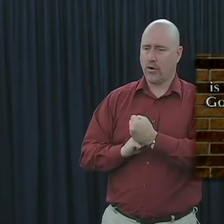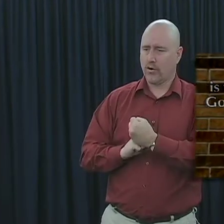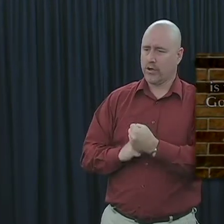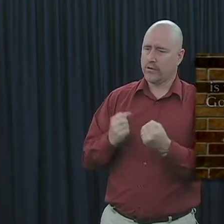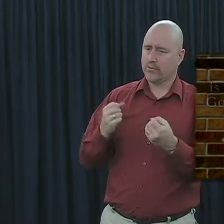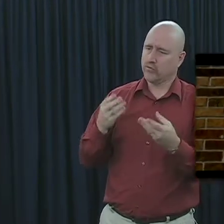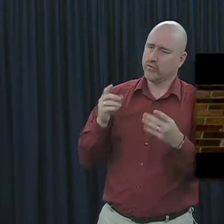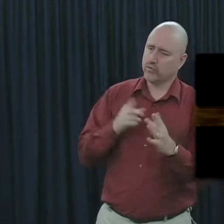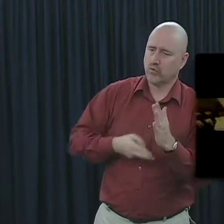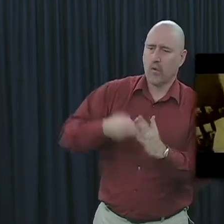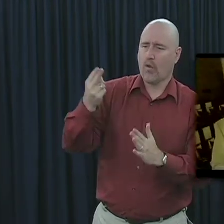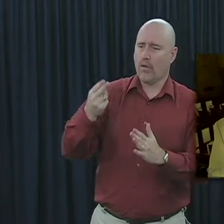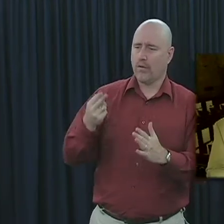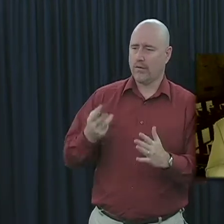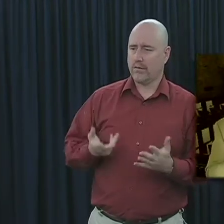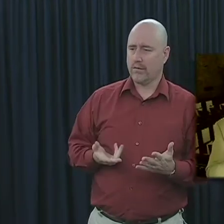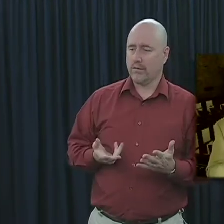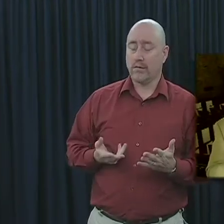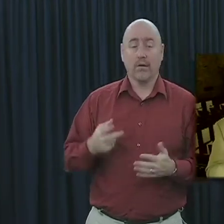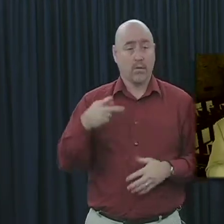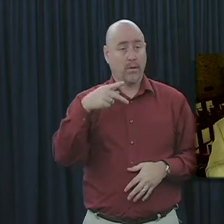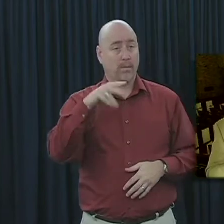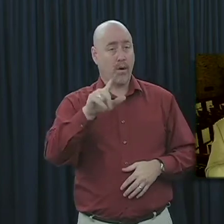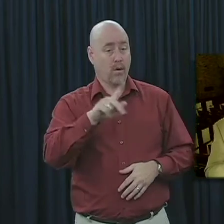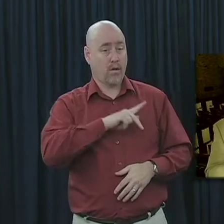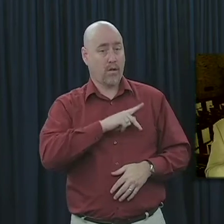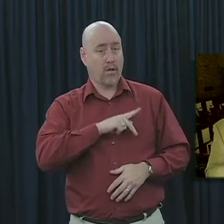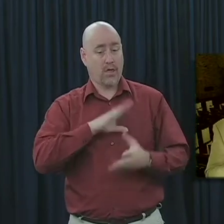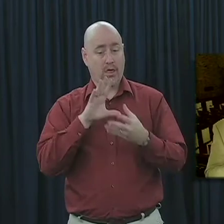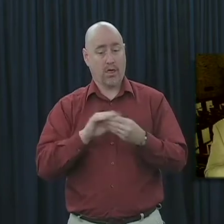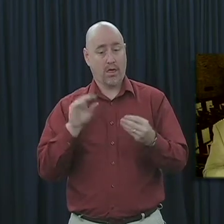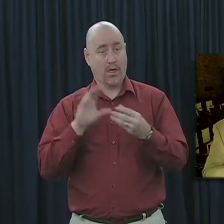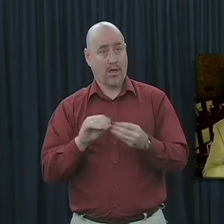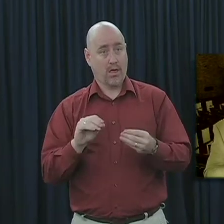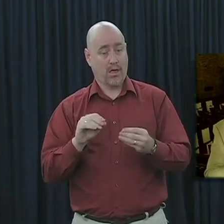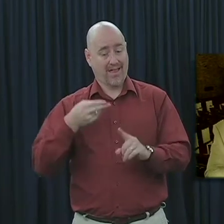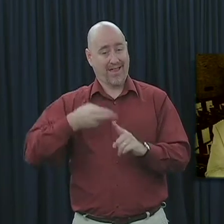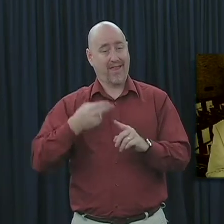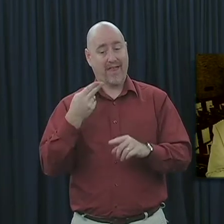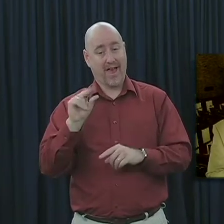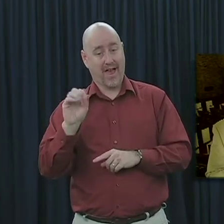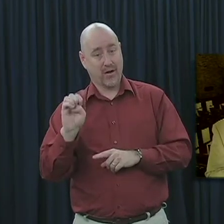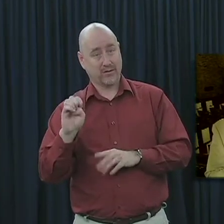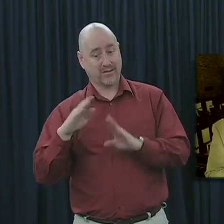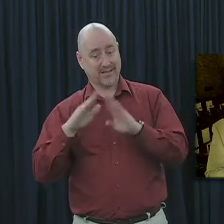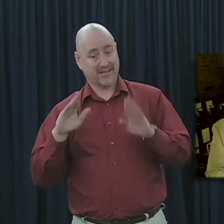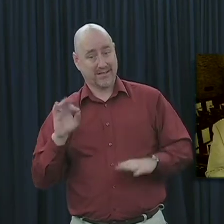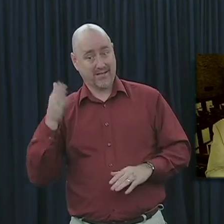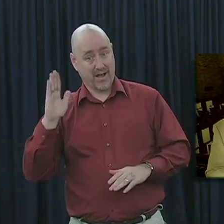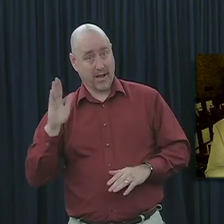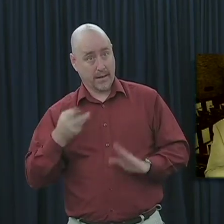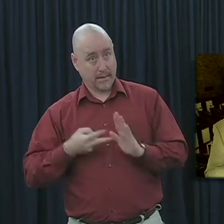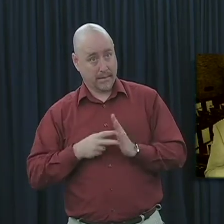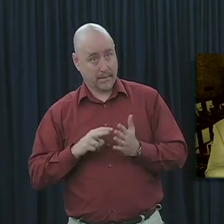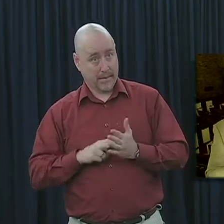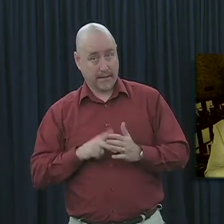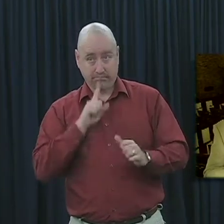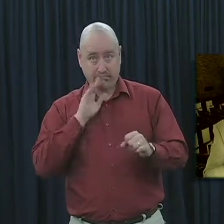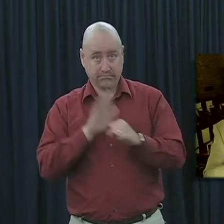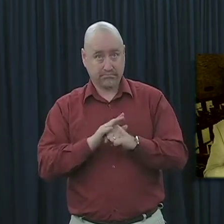the truth. When Paul made reference in this passage to the house of God, was he speaking of a literal or